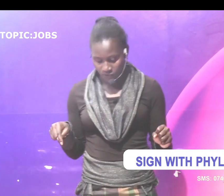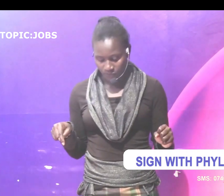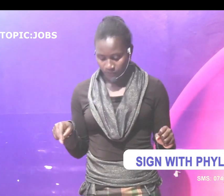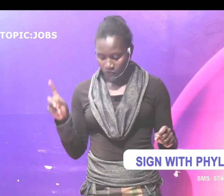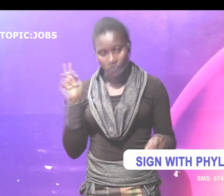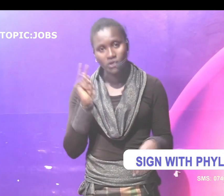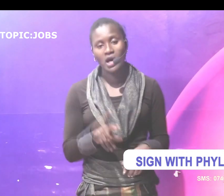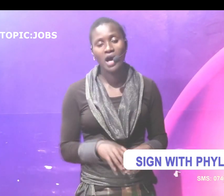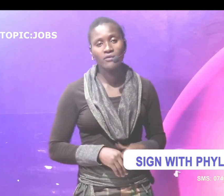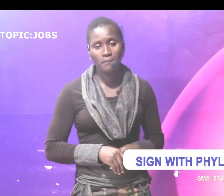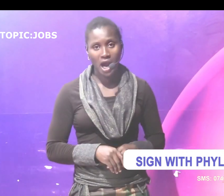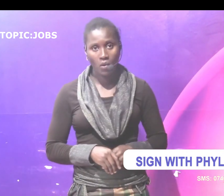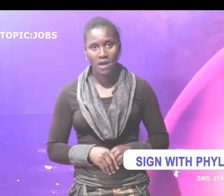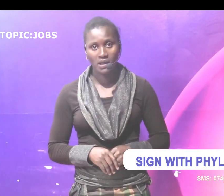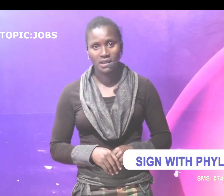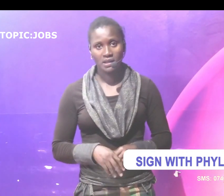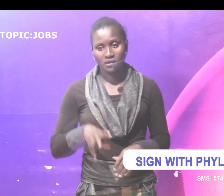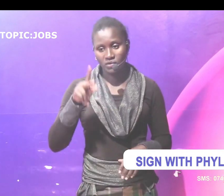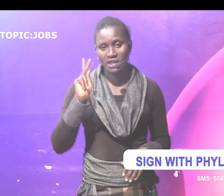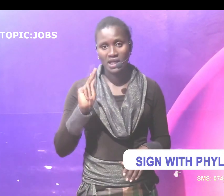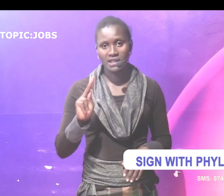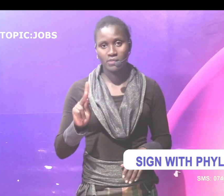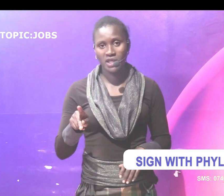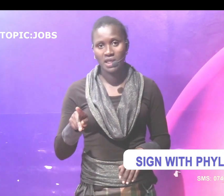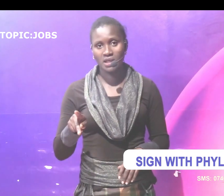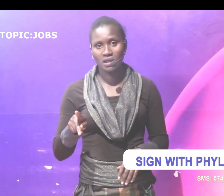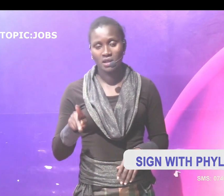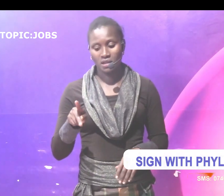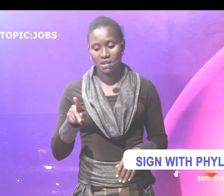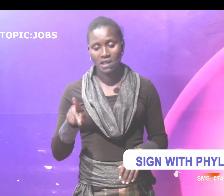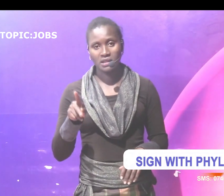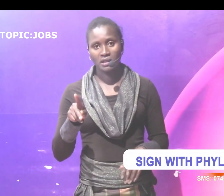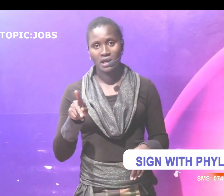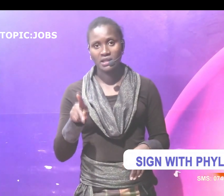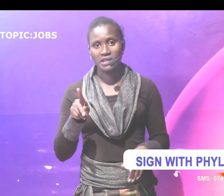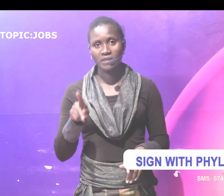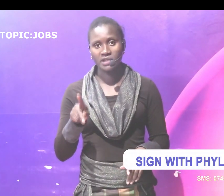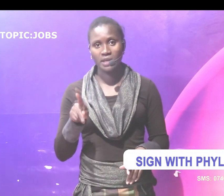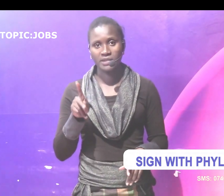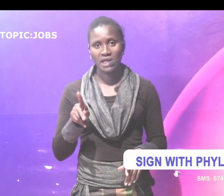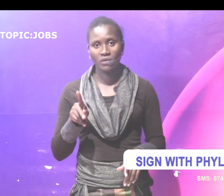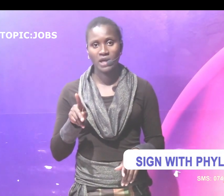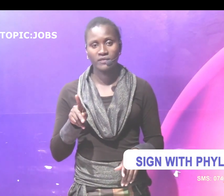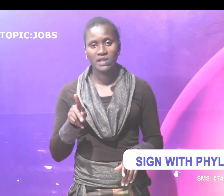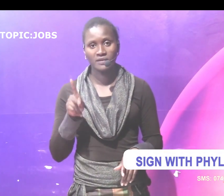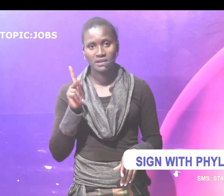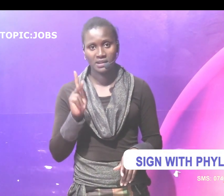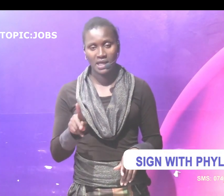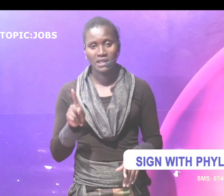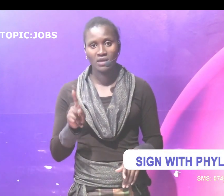We also have power. Using a letter P, then at the same sign where I've just signed authority,